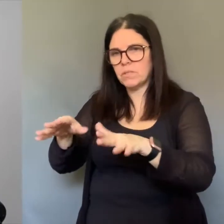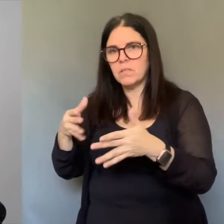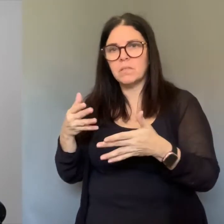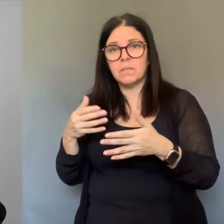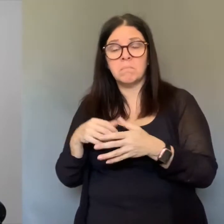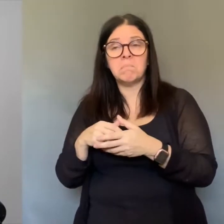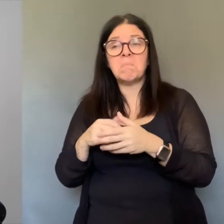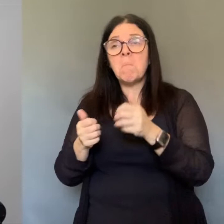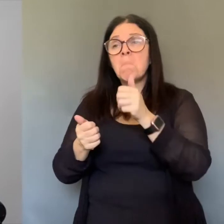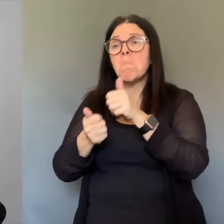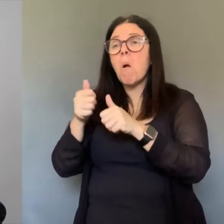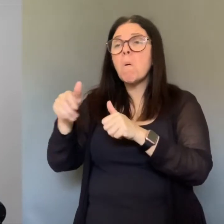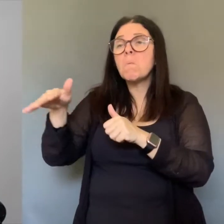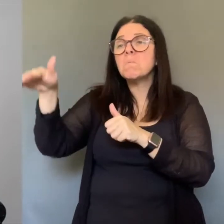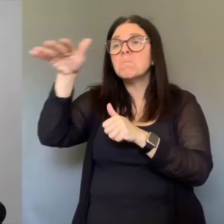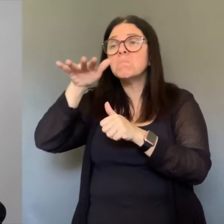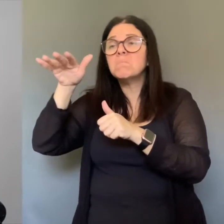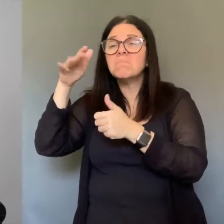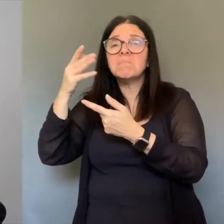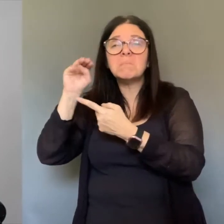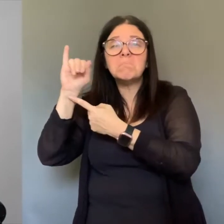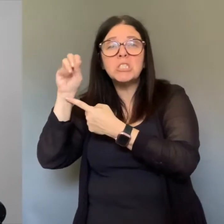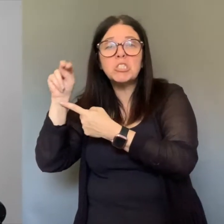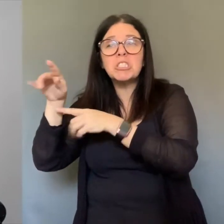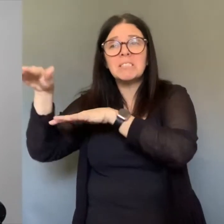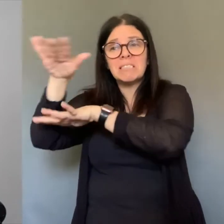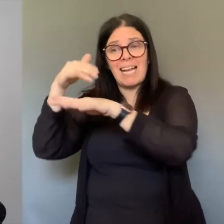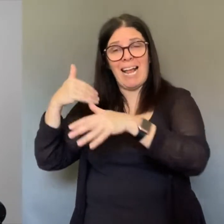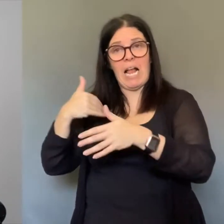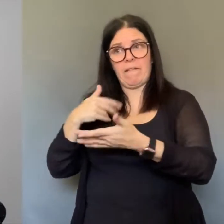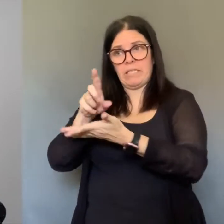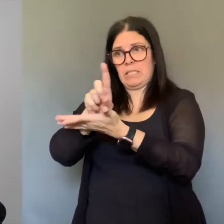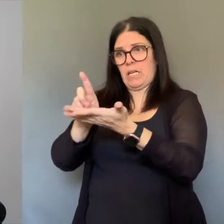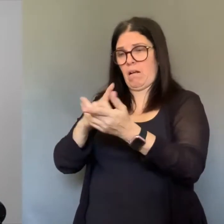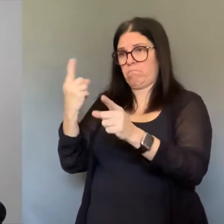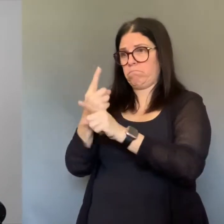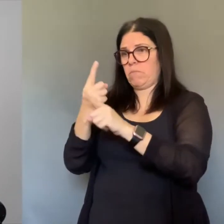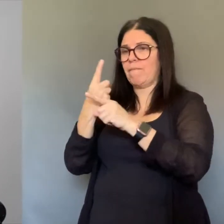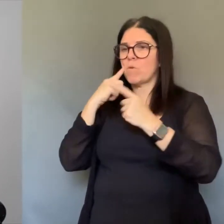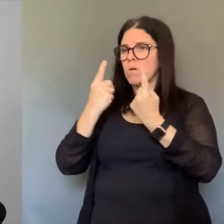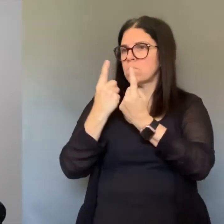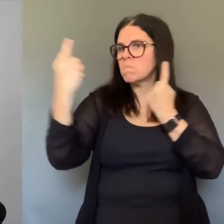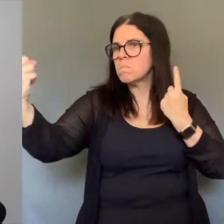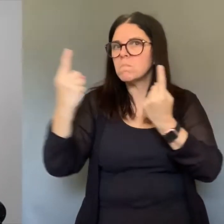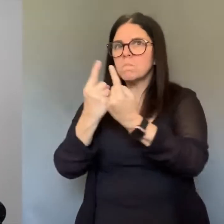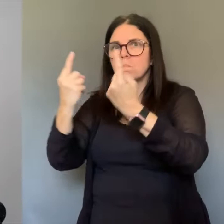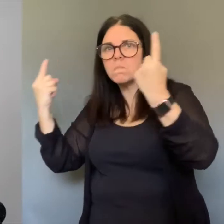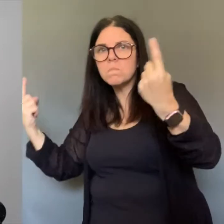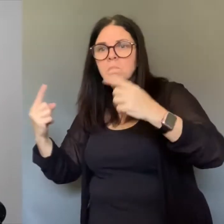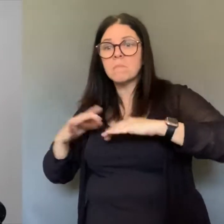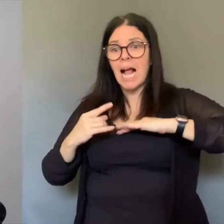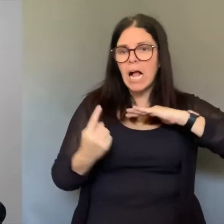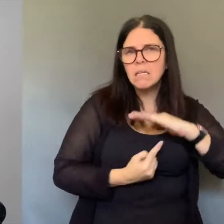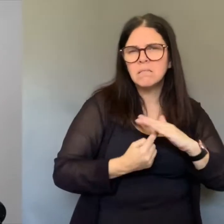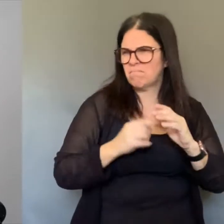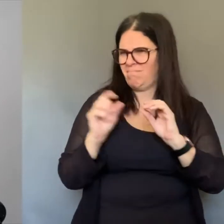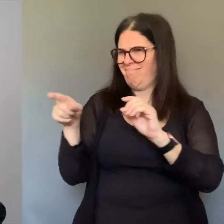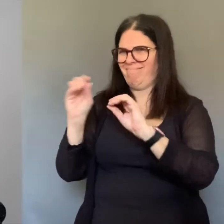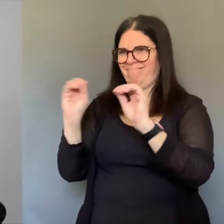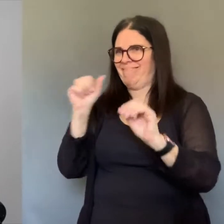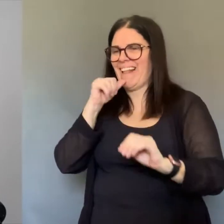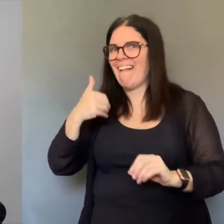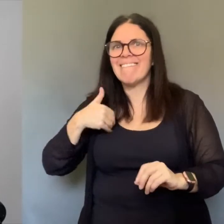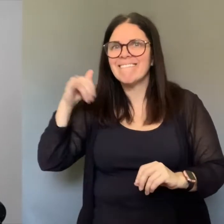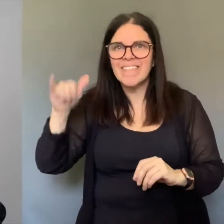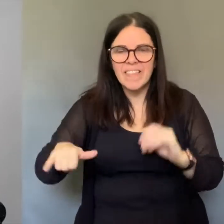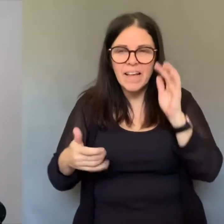to proper disinfecting and sanitizing, as well as because of physical limitation. Most shelters are not set up to provide the space needed